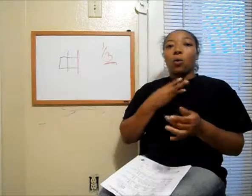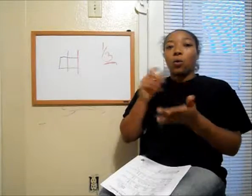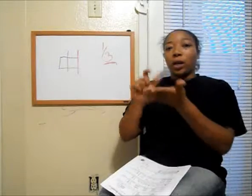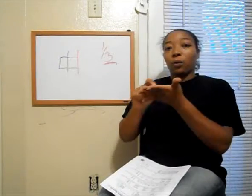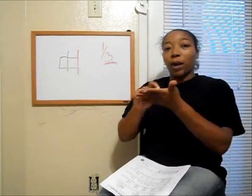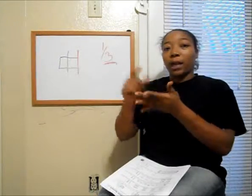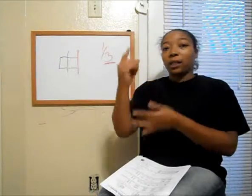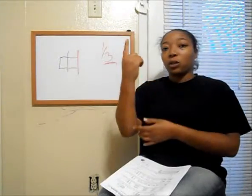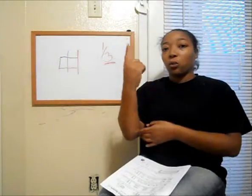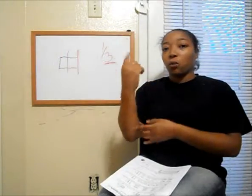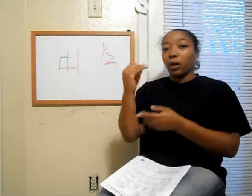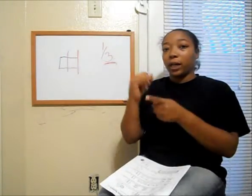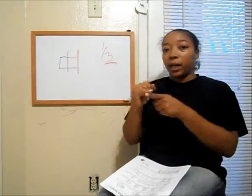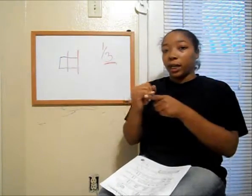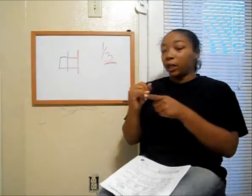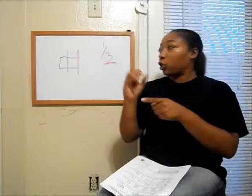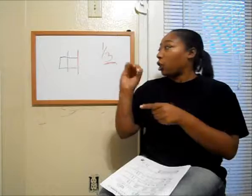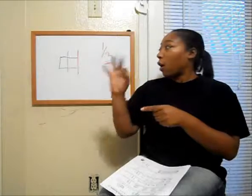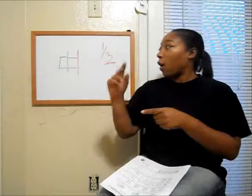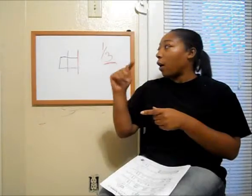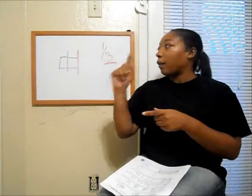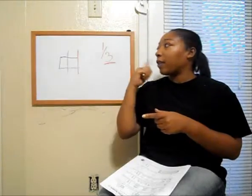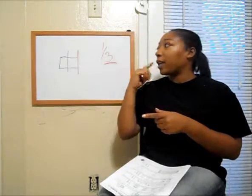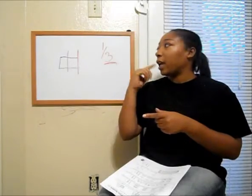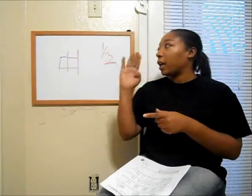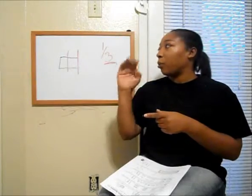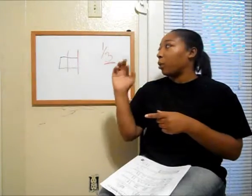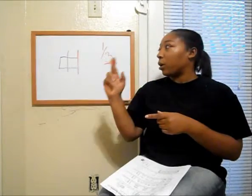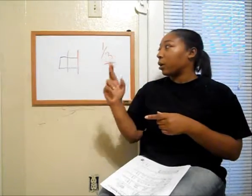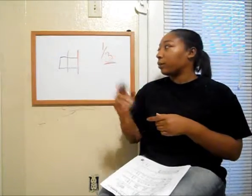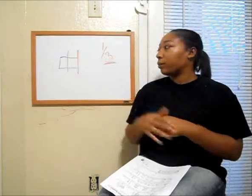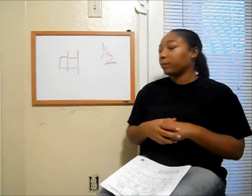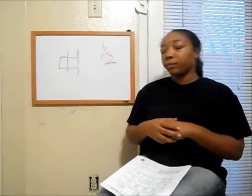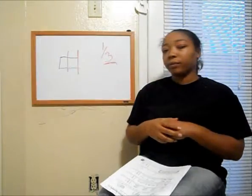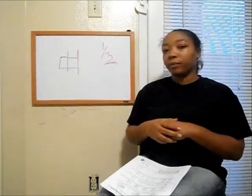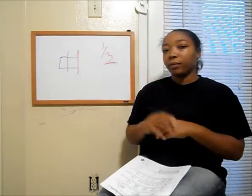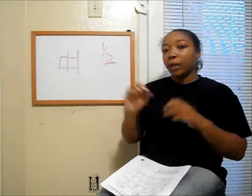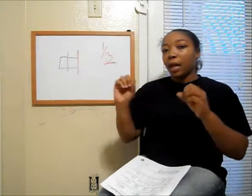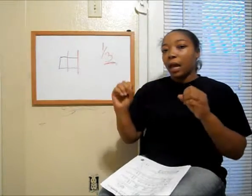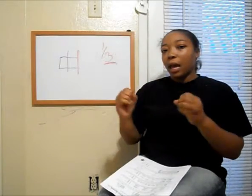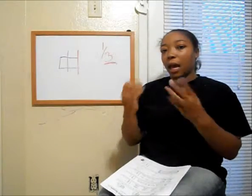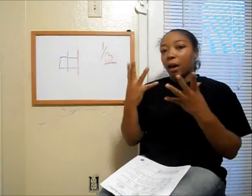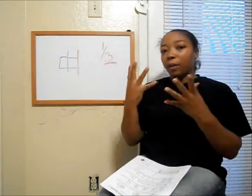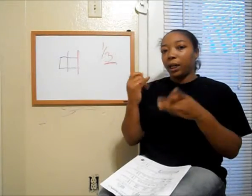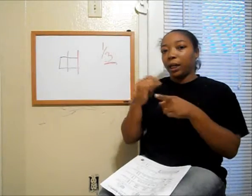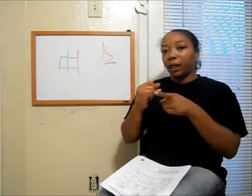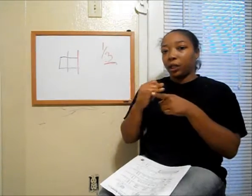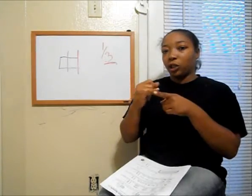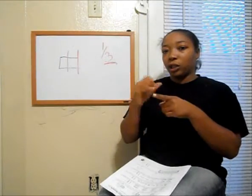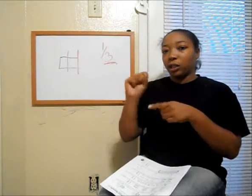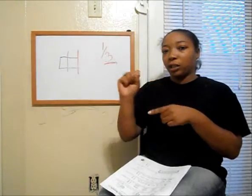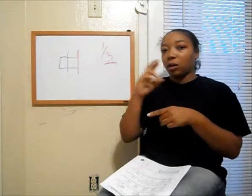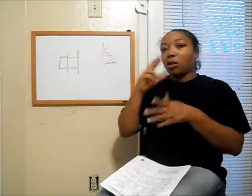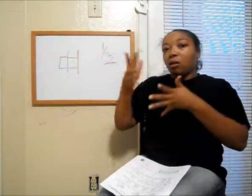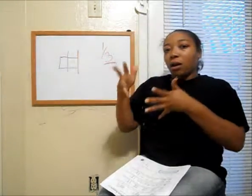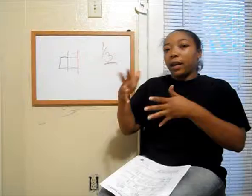We erased 1 inch off the candy bar. How many inches are